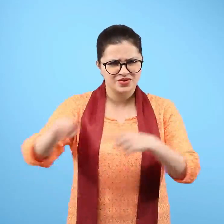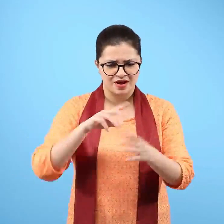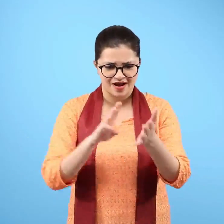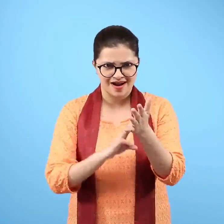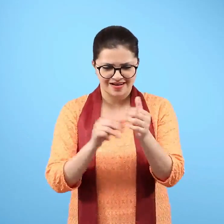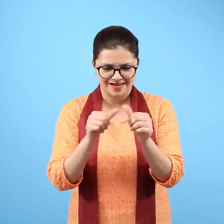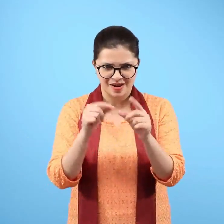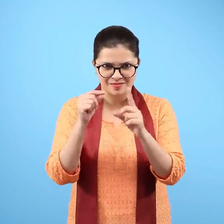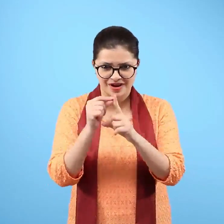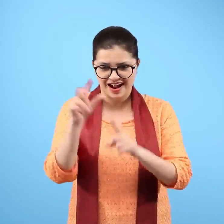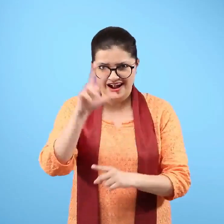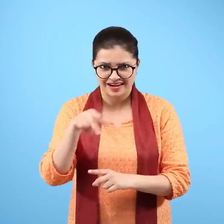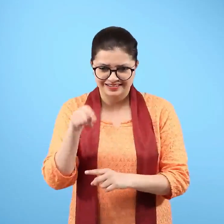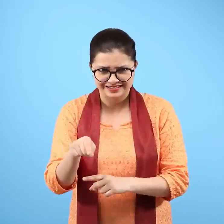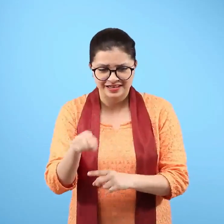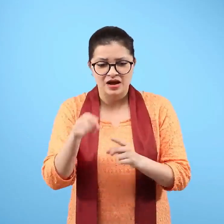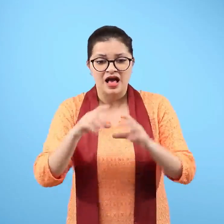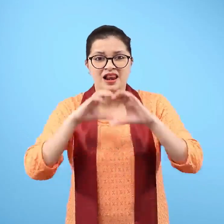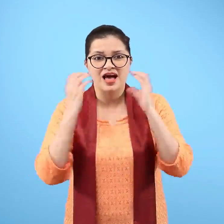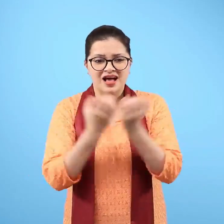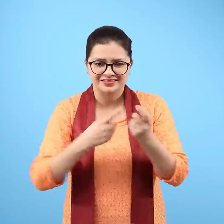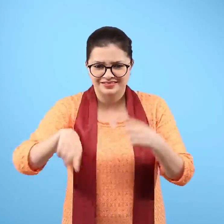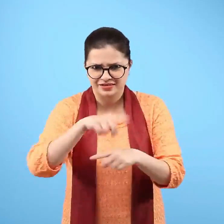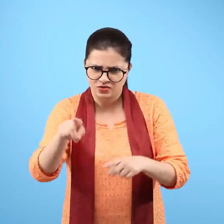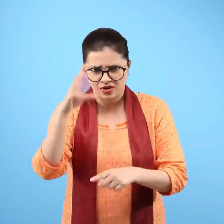Now observe the school map again.